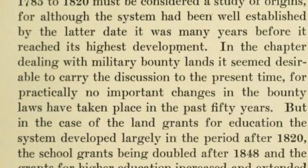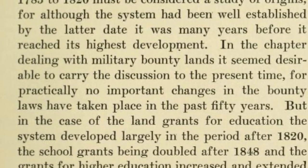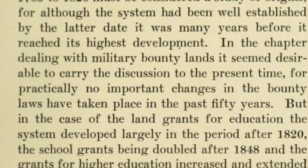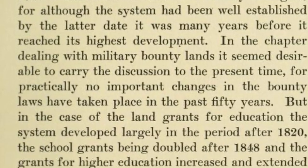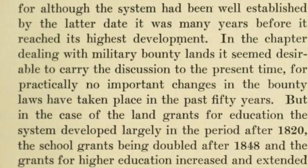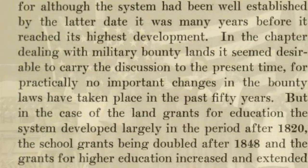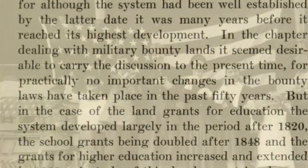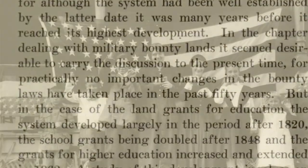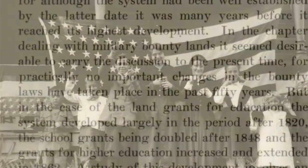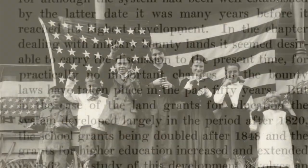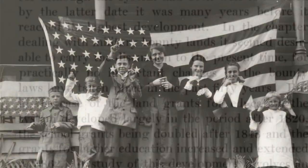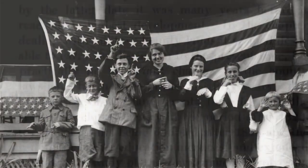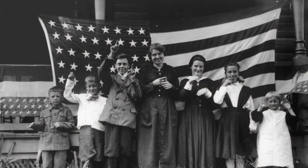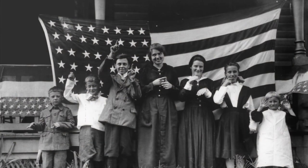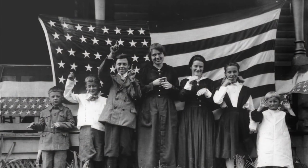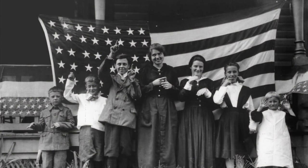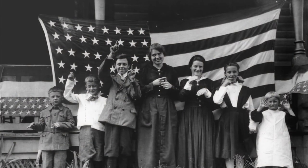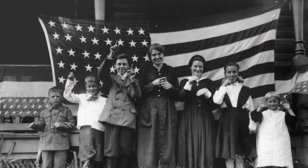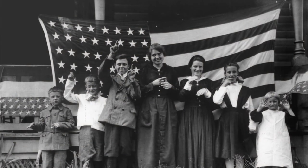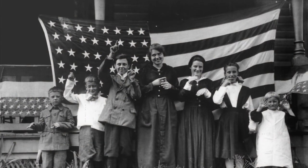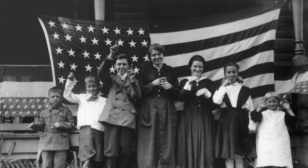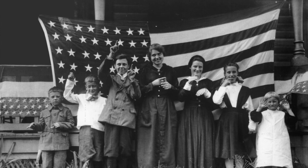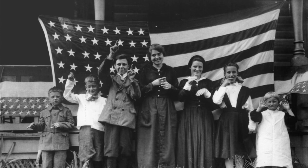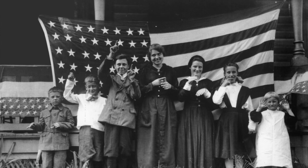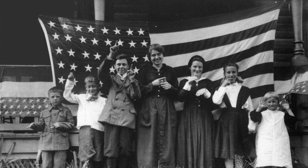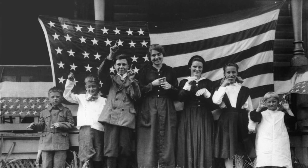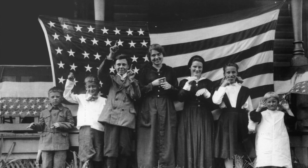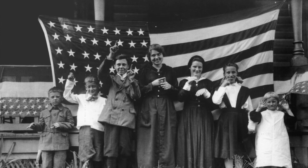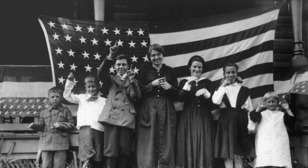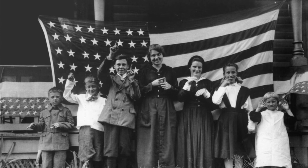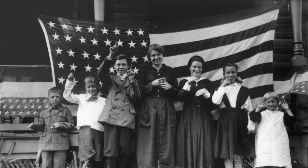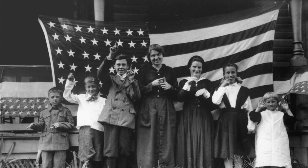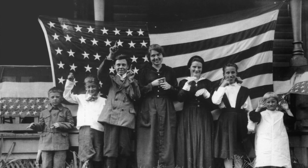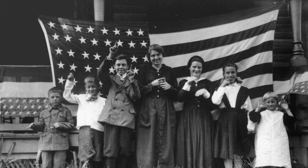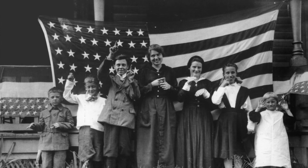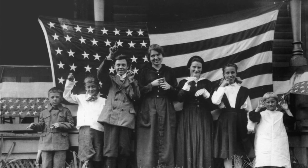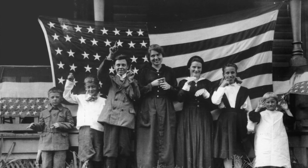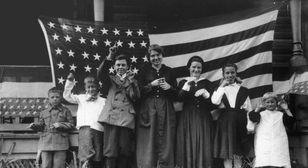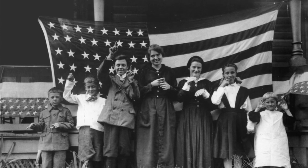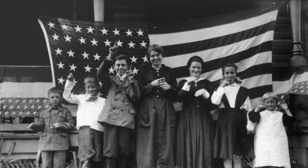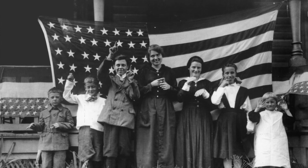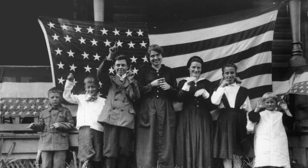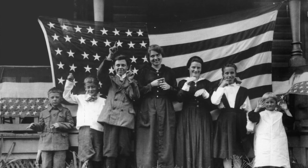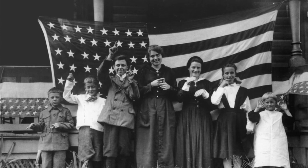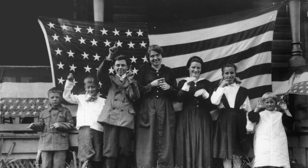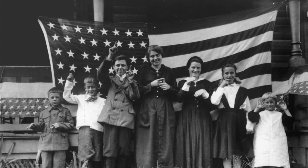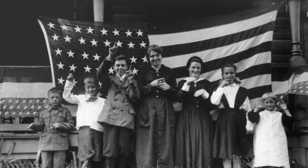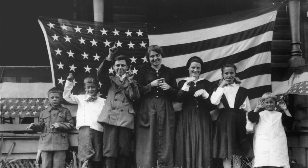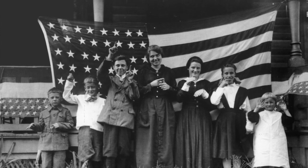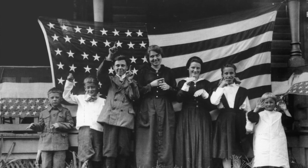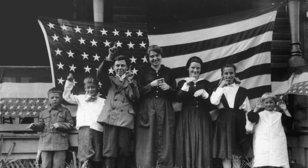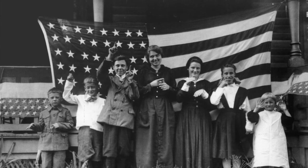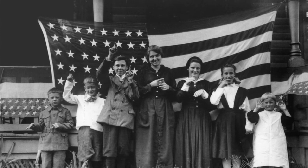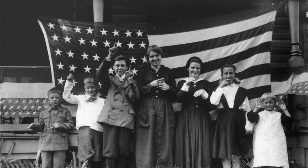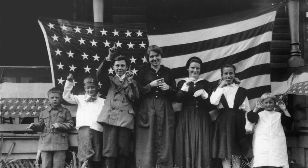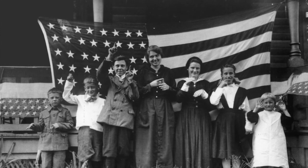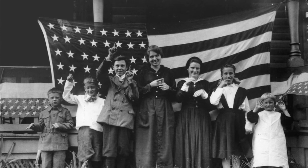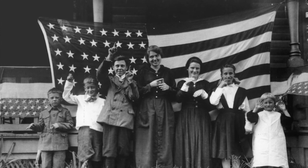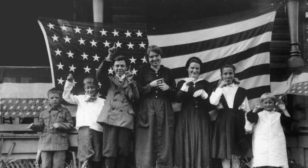again. The mother's school, as the school came to be called, drew attention from different states all throughout the U.S. One of the